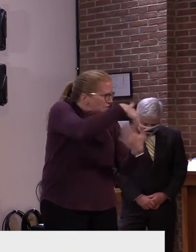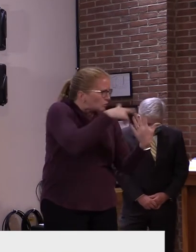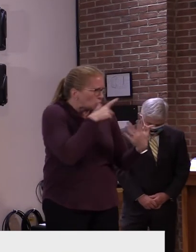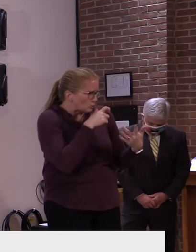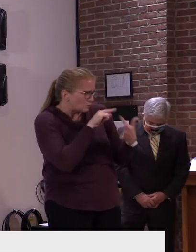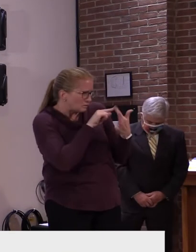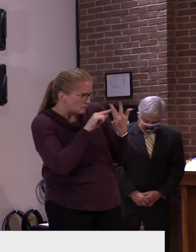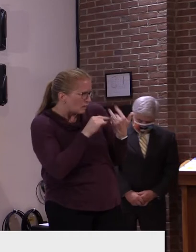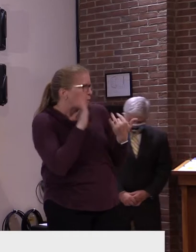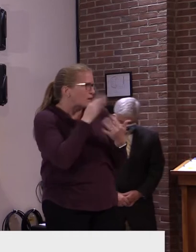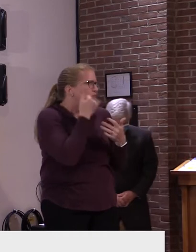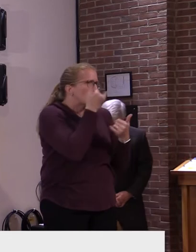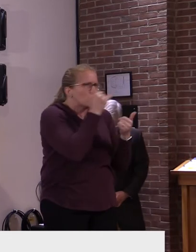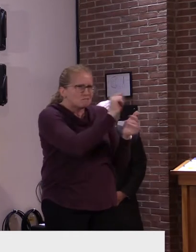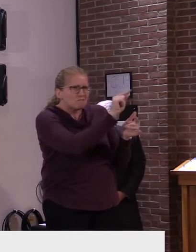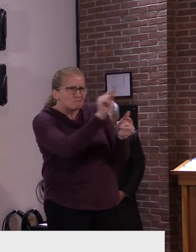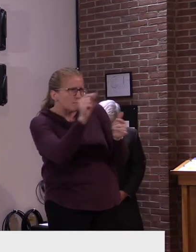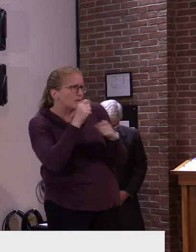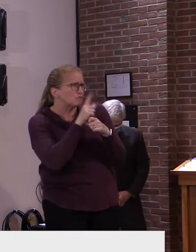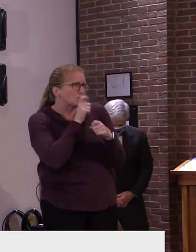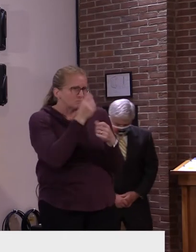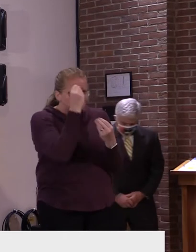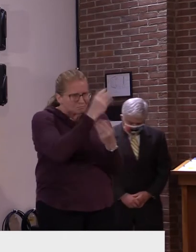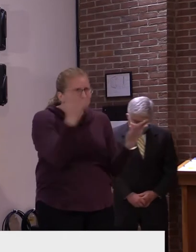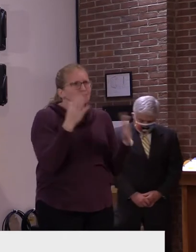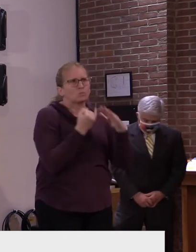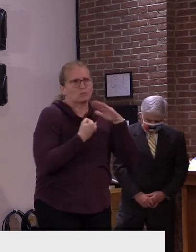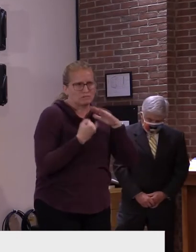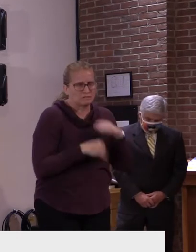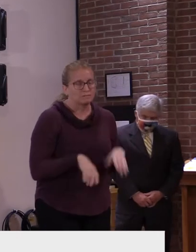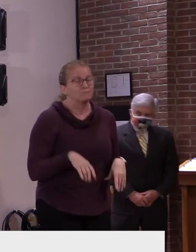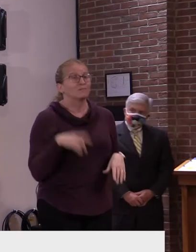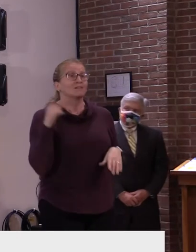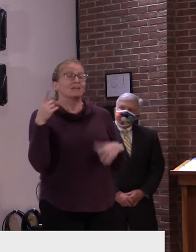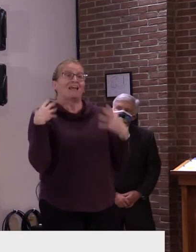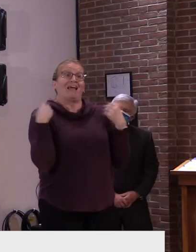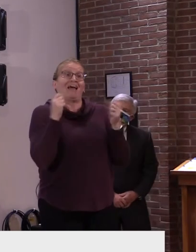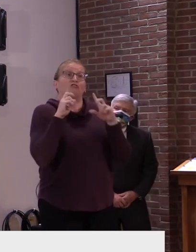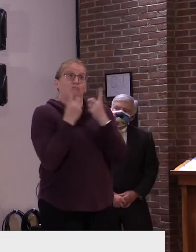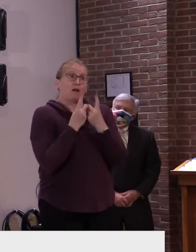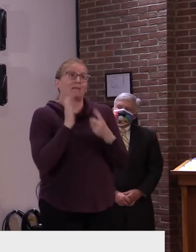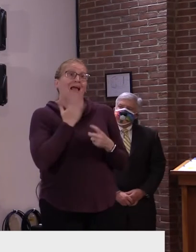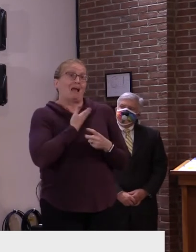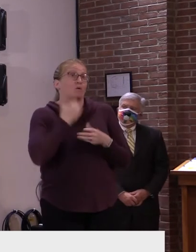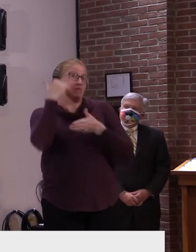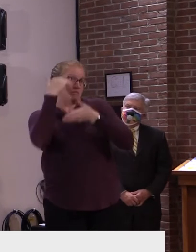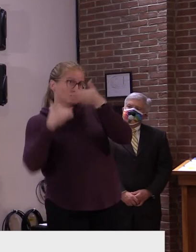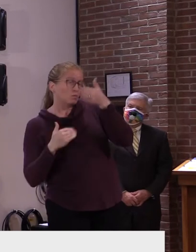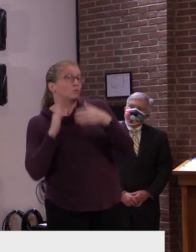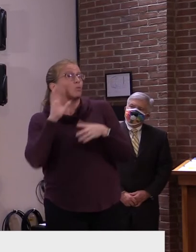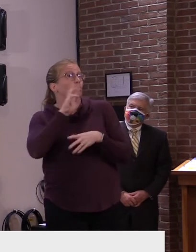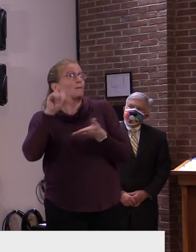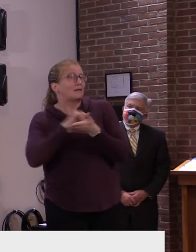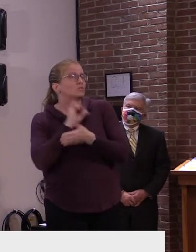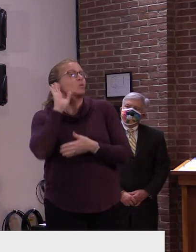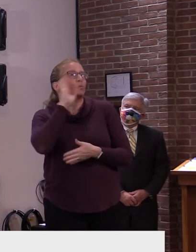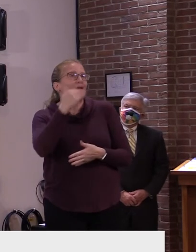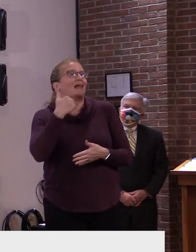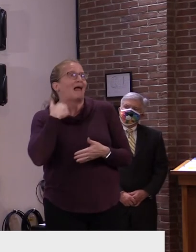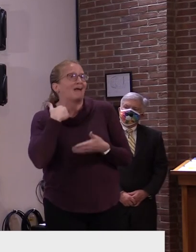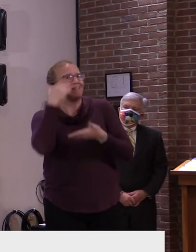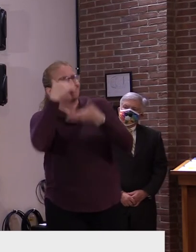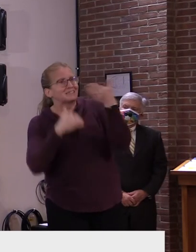tracing the health department's website will list schools where there was a person who tested positive in school during their